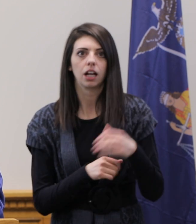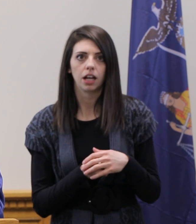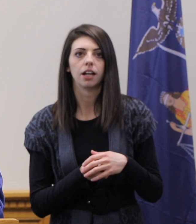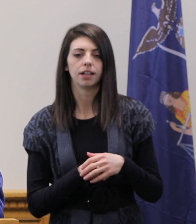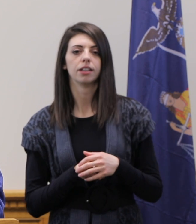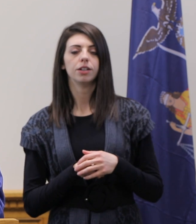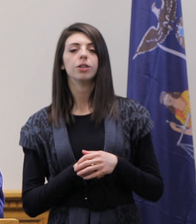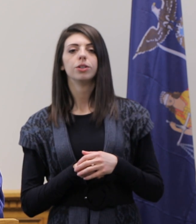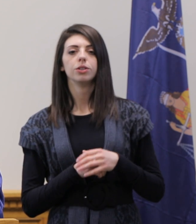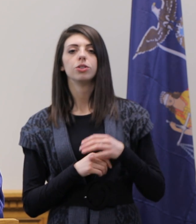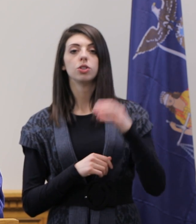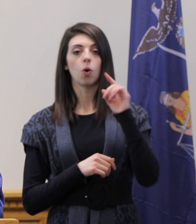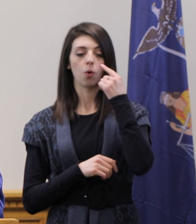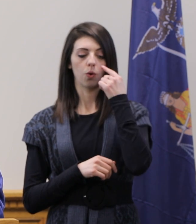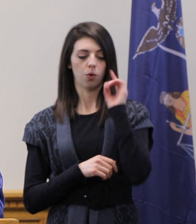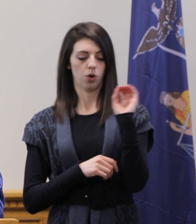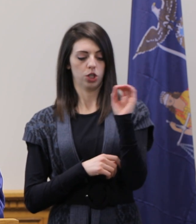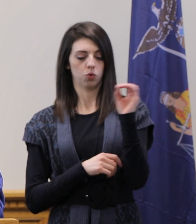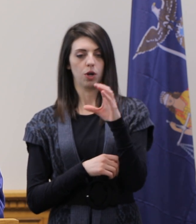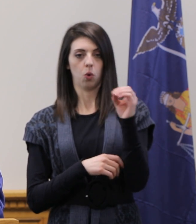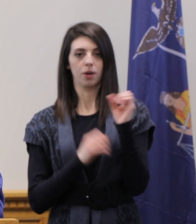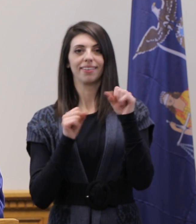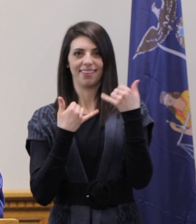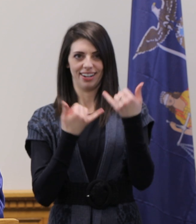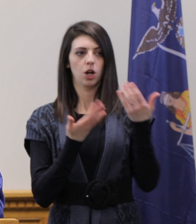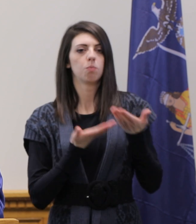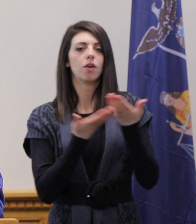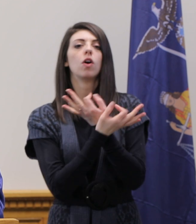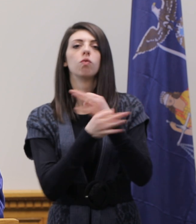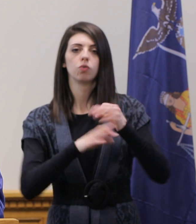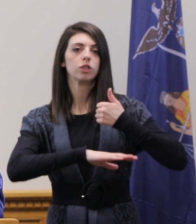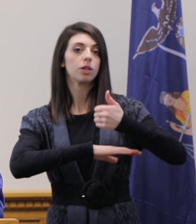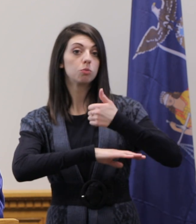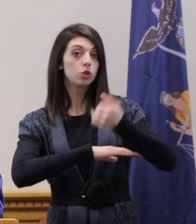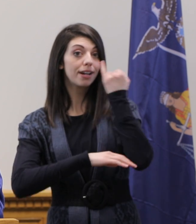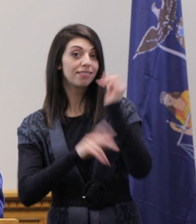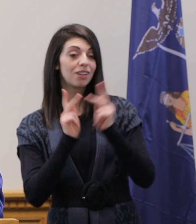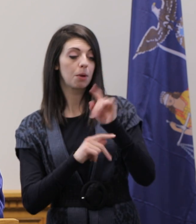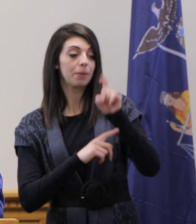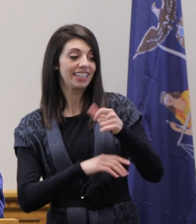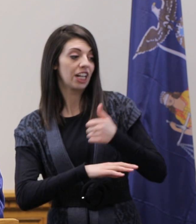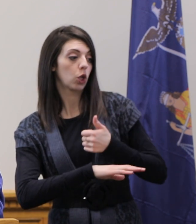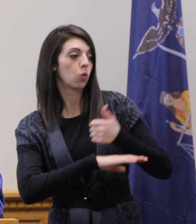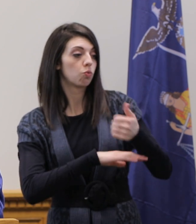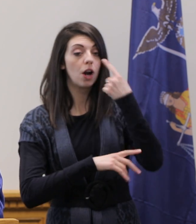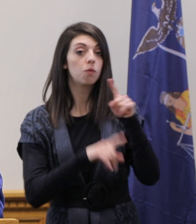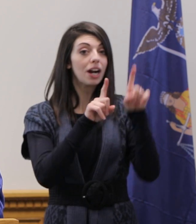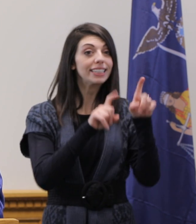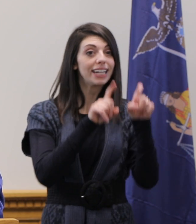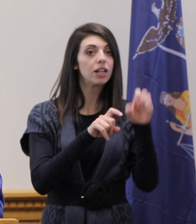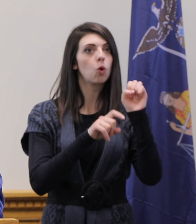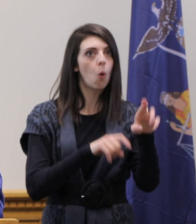the vaccine, and Oswego County can now provide free transportation to people who need rides to testing and